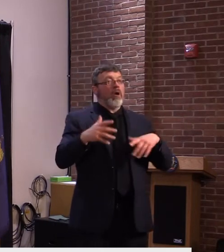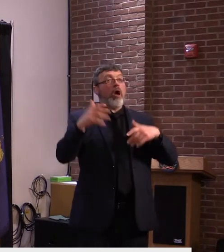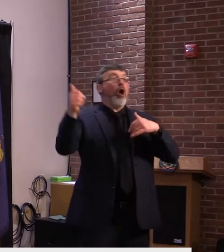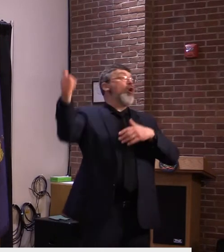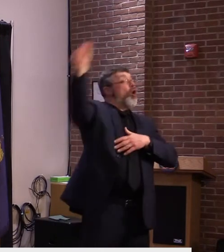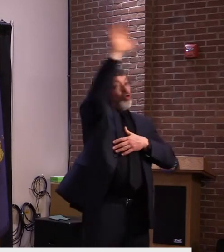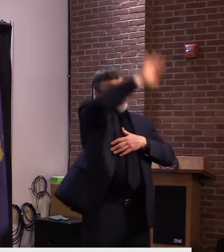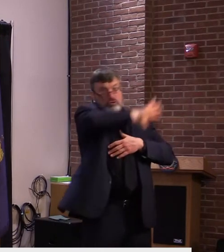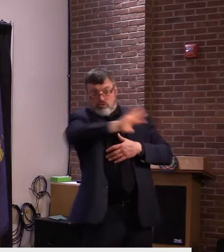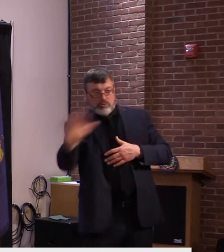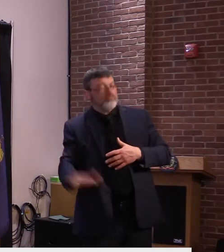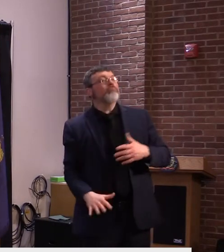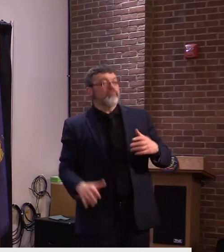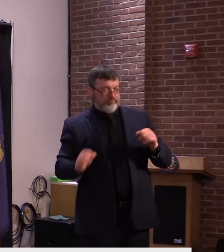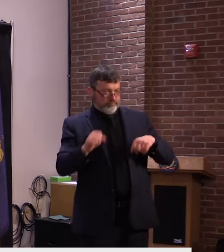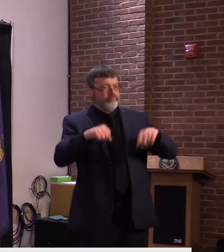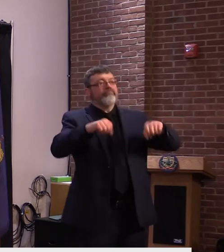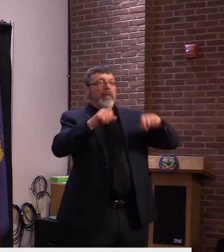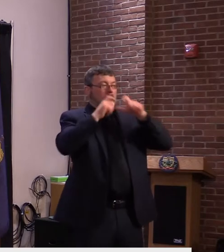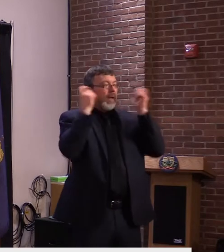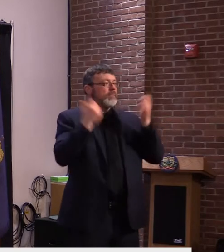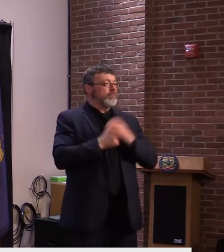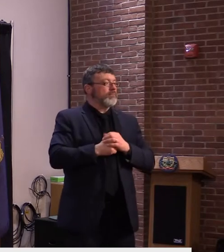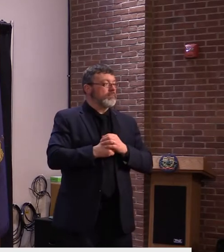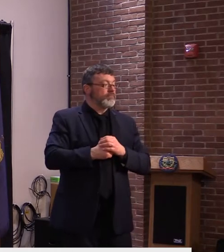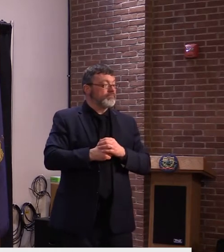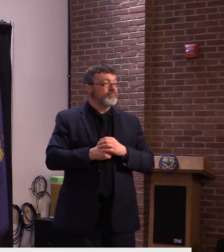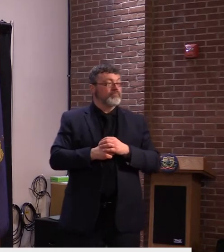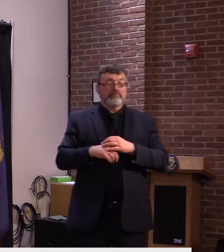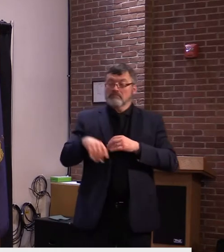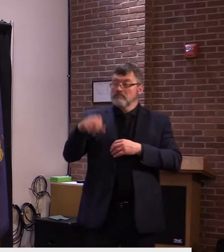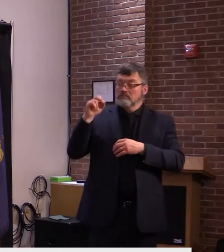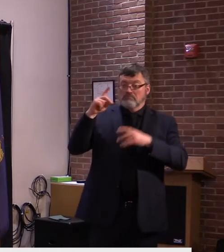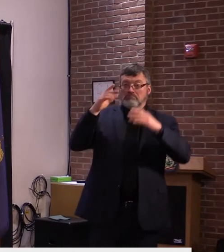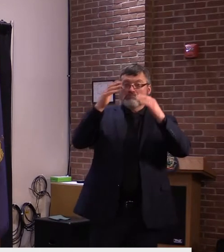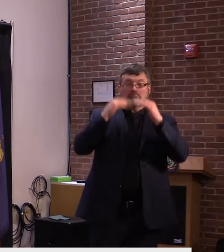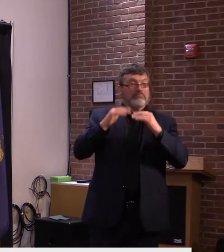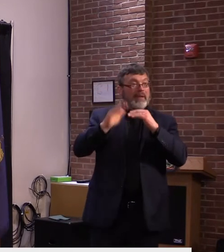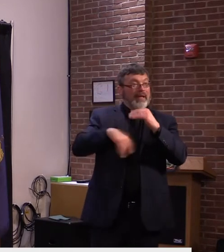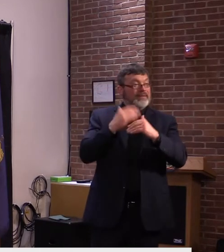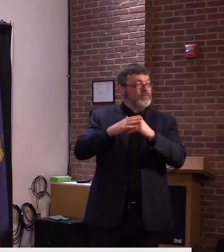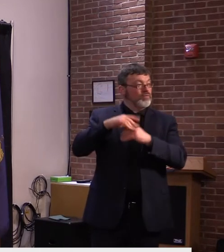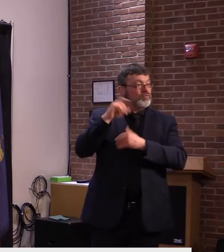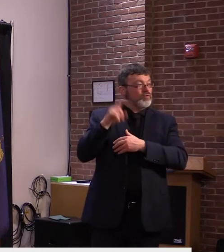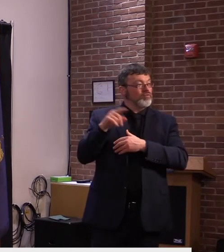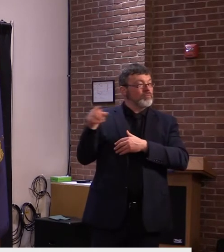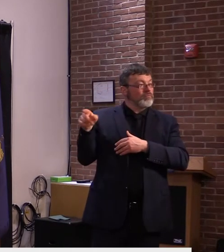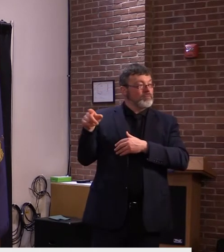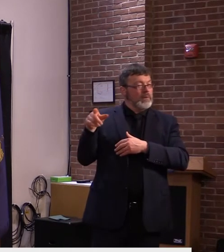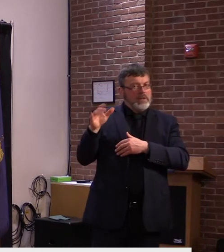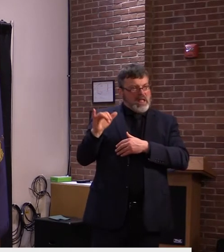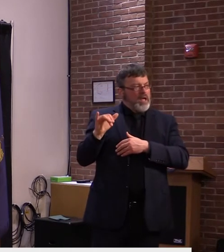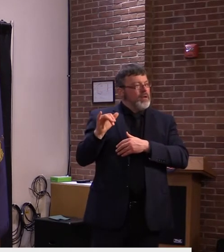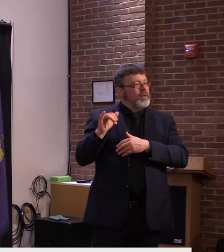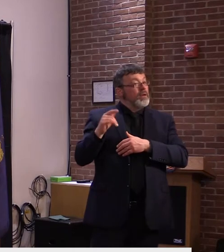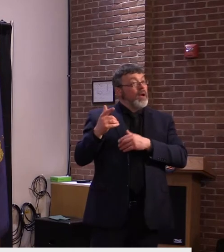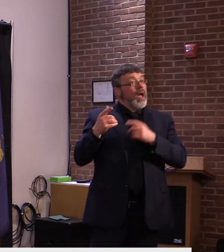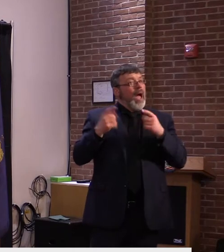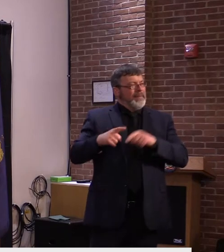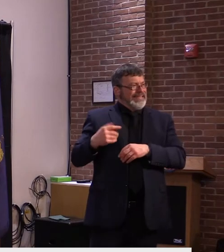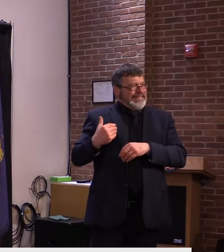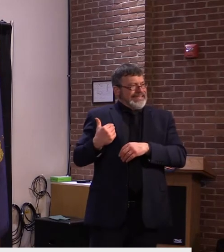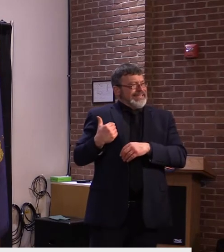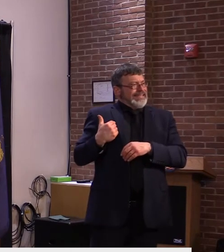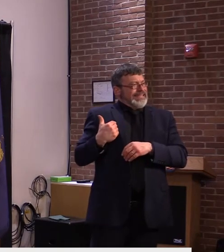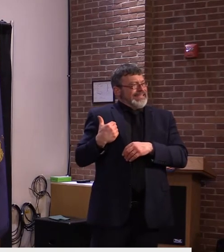Okay, thank you. Governor, I know this happened, you know, very recently. You made out of heard Proposal